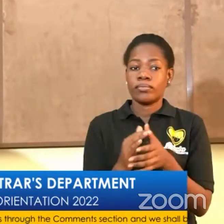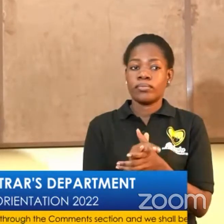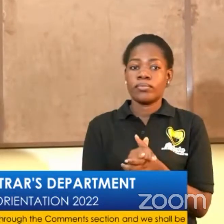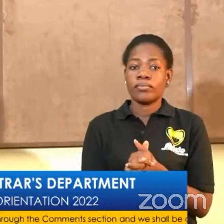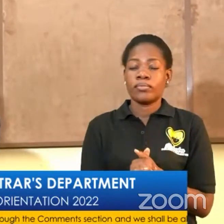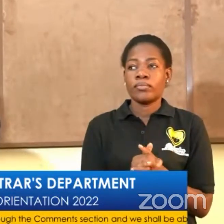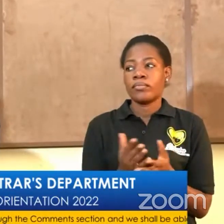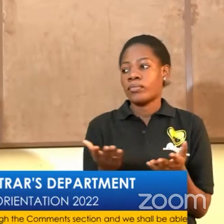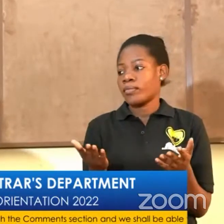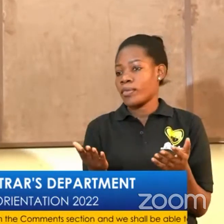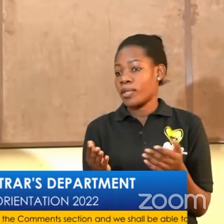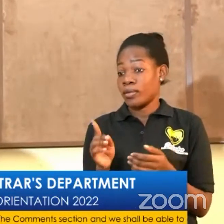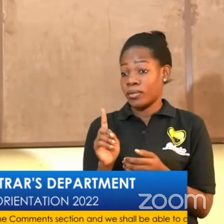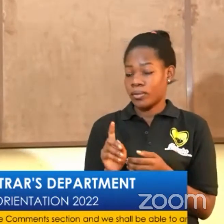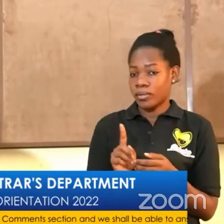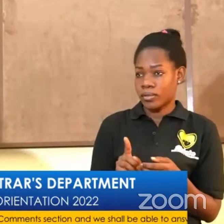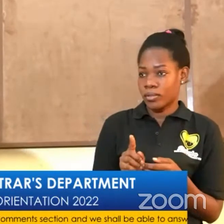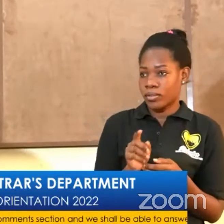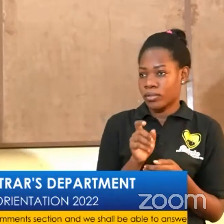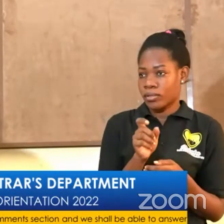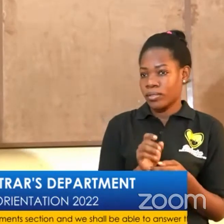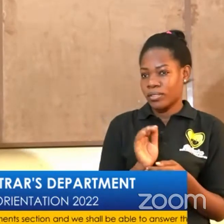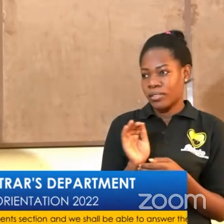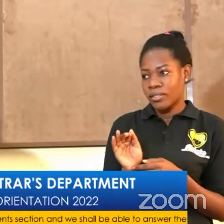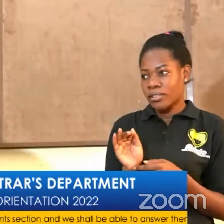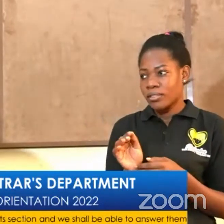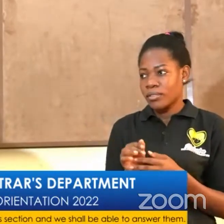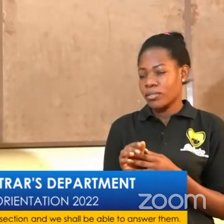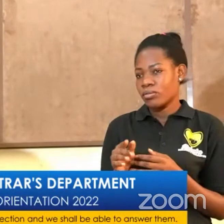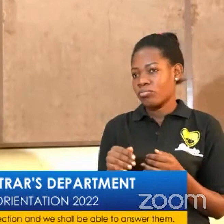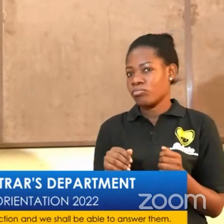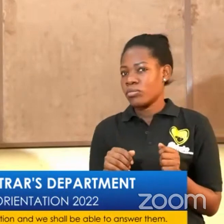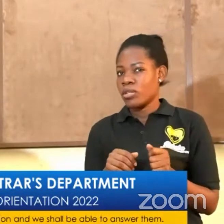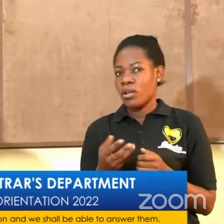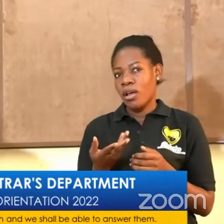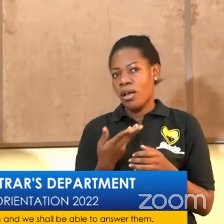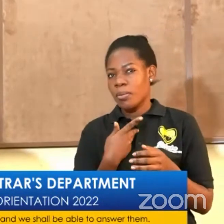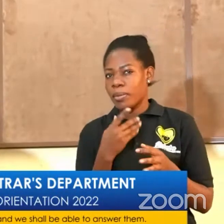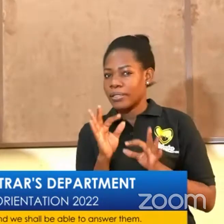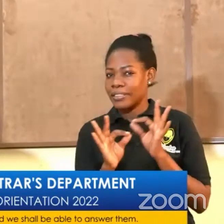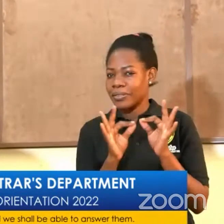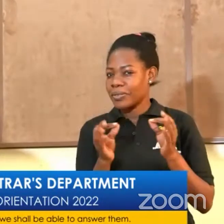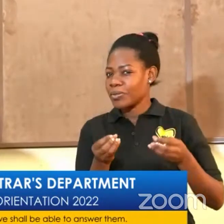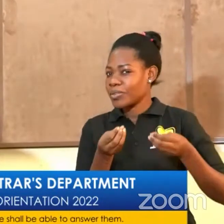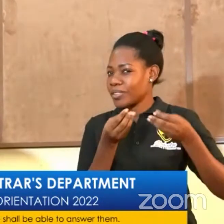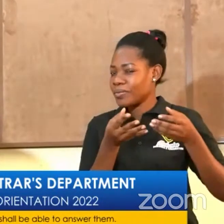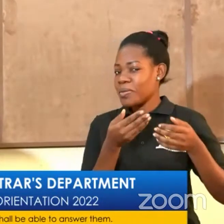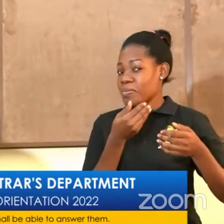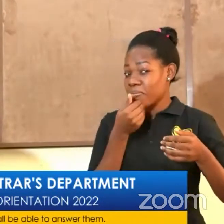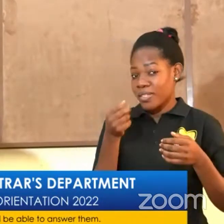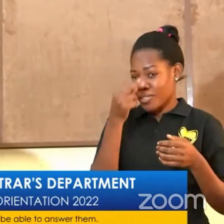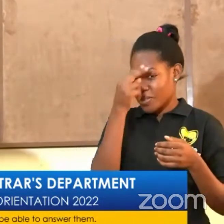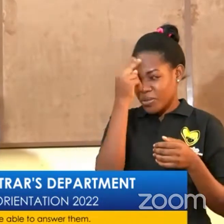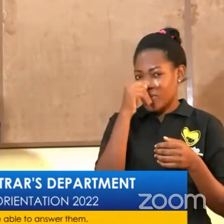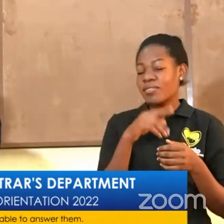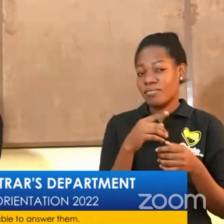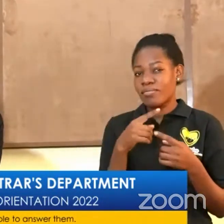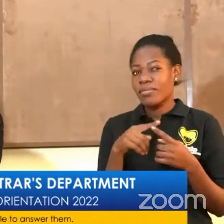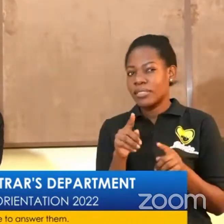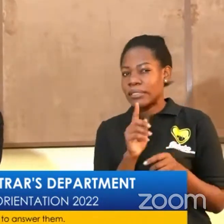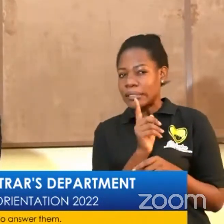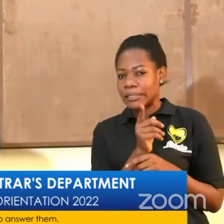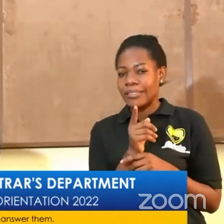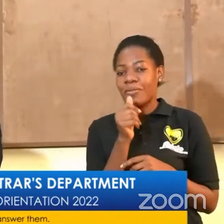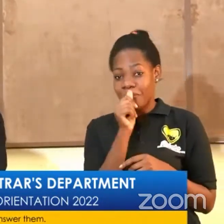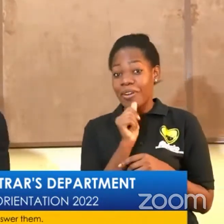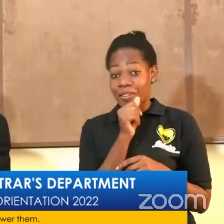Now somebody is asking whether there is any offer given to the best performing student, especially the private one. For